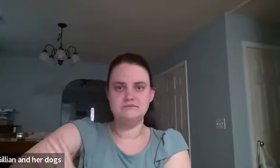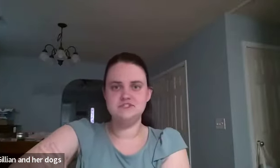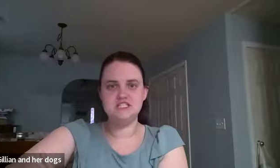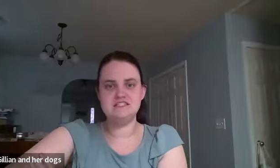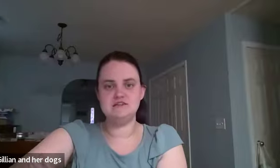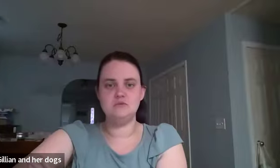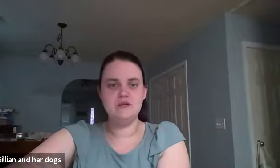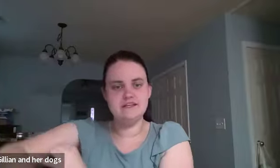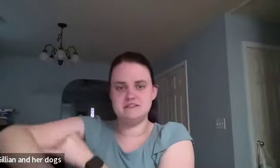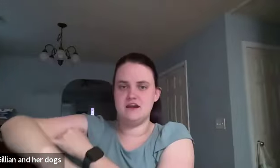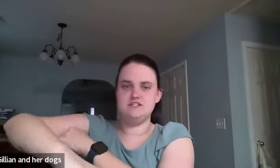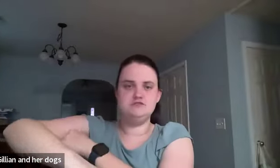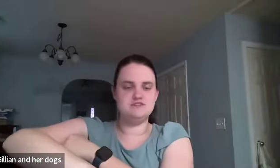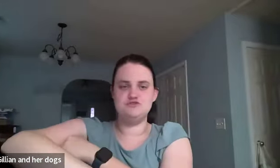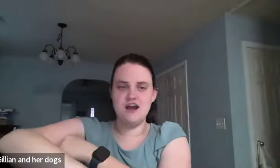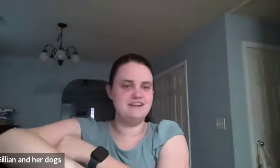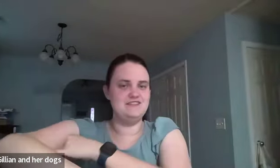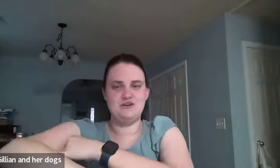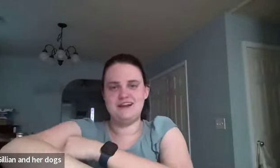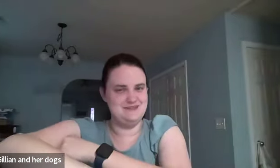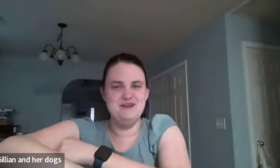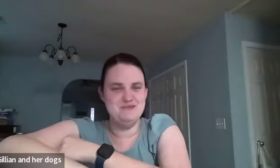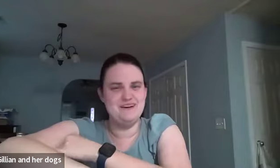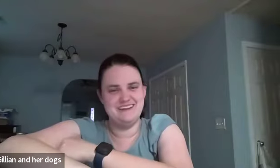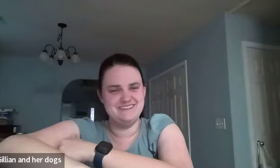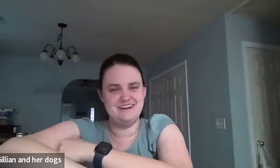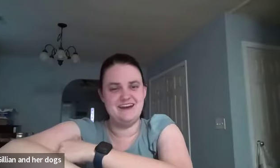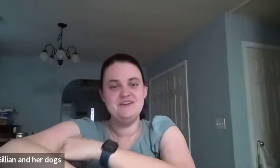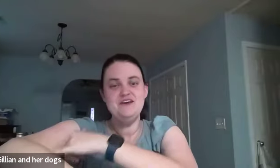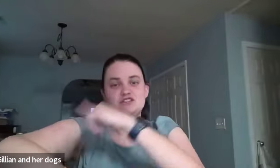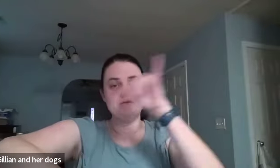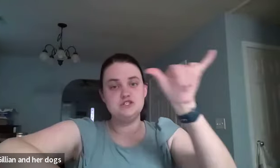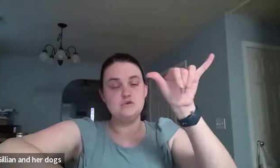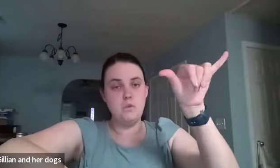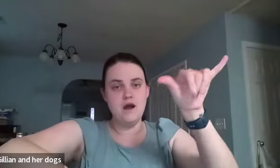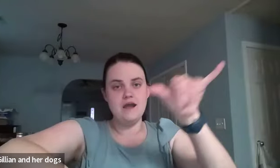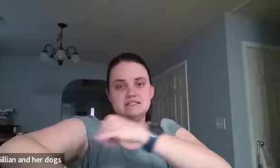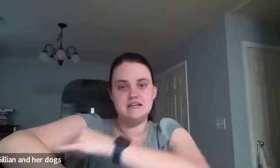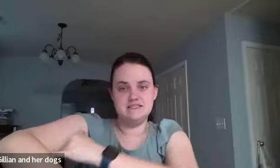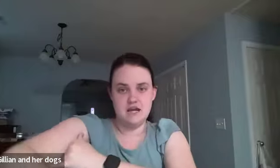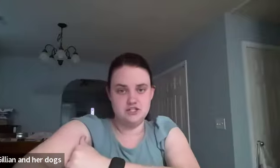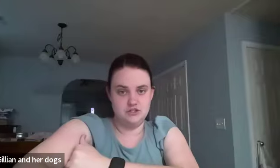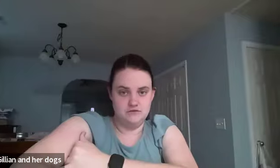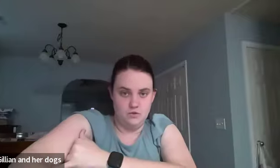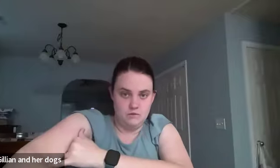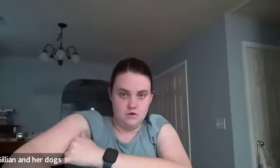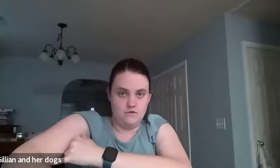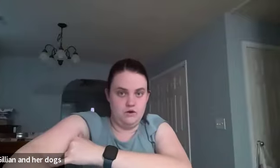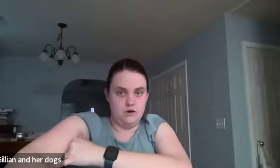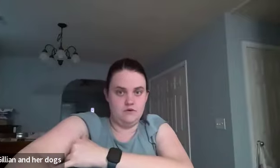Forearm. Jeez Louise, guys. You guys are not getting the grace of me with my English right now. So it's your Y is like attached to your forearm.